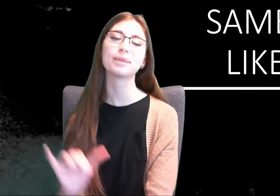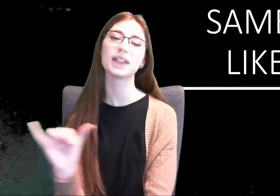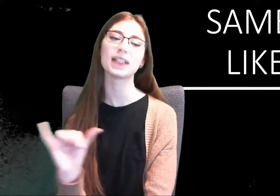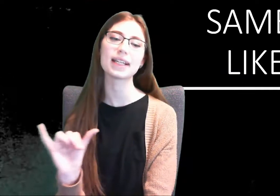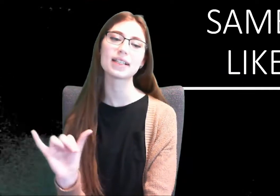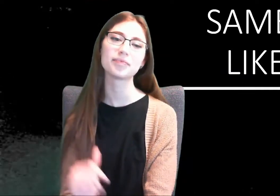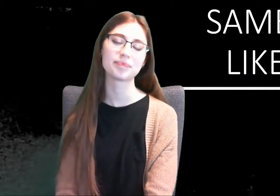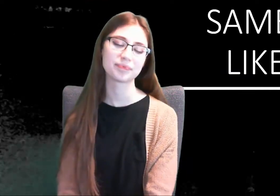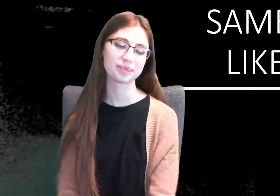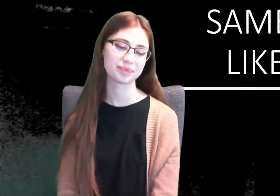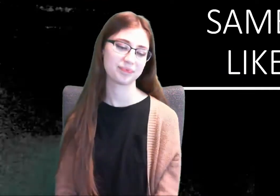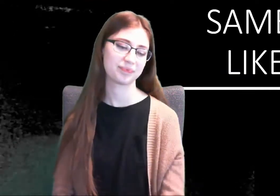like.